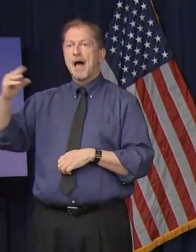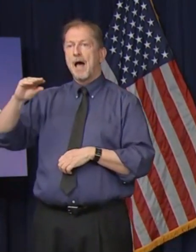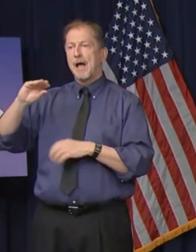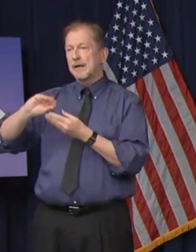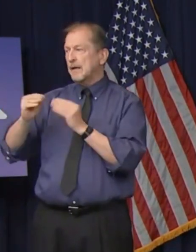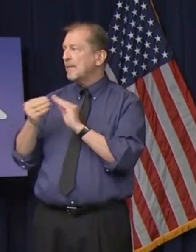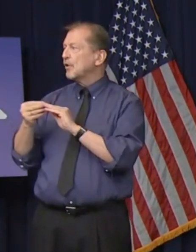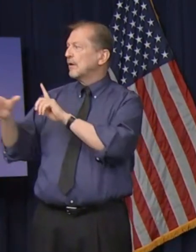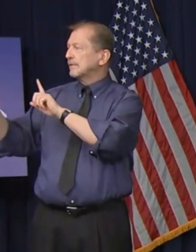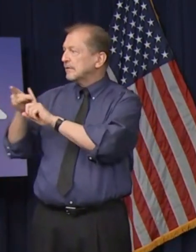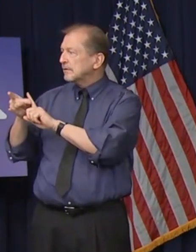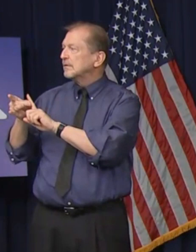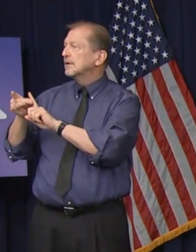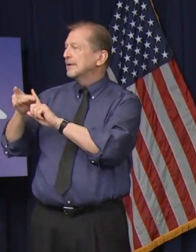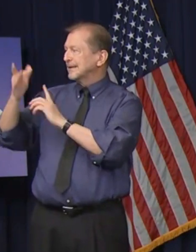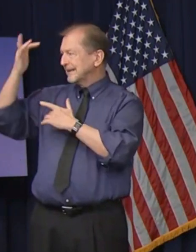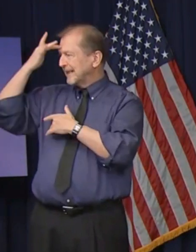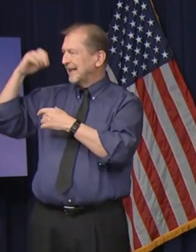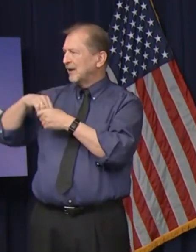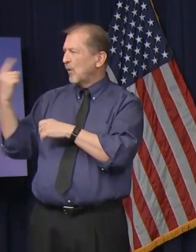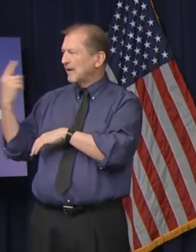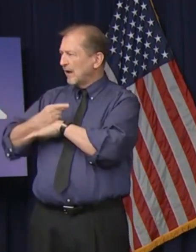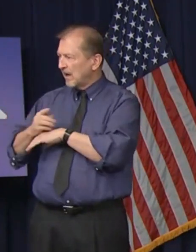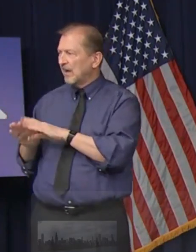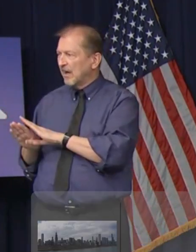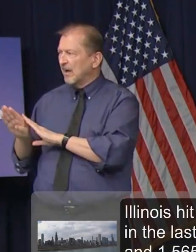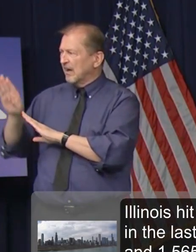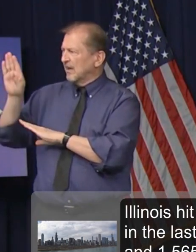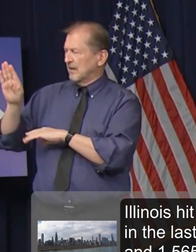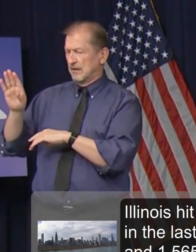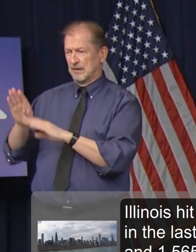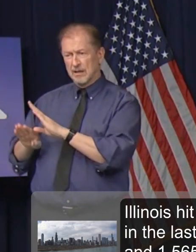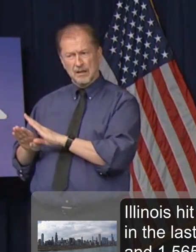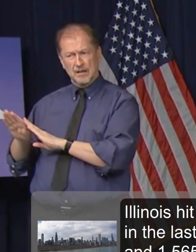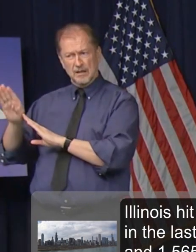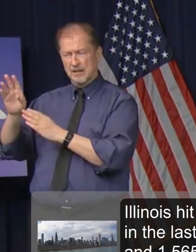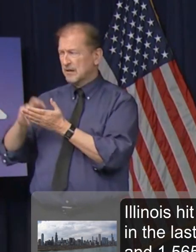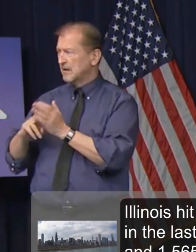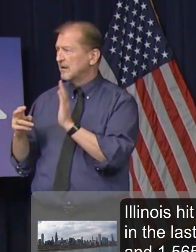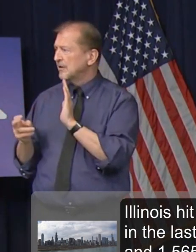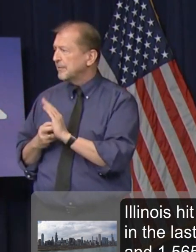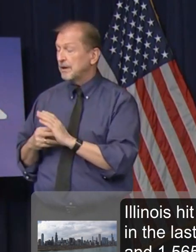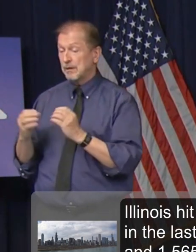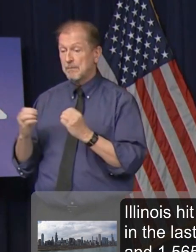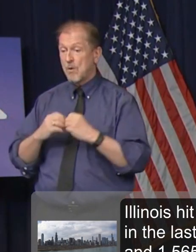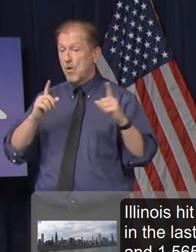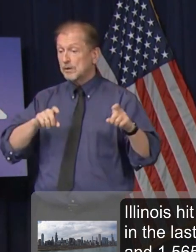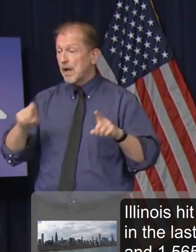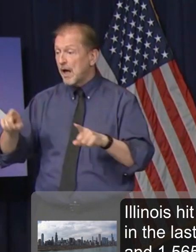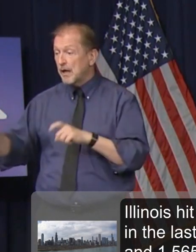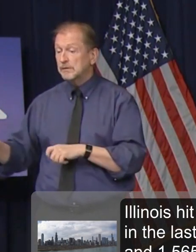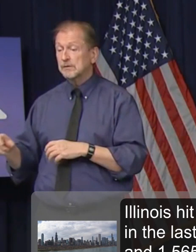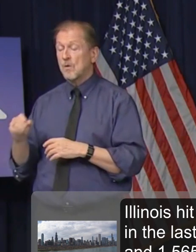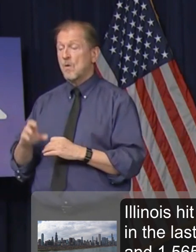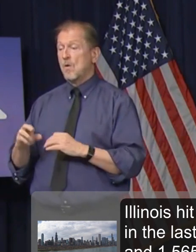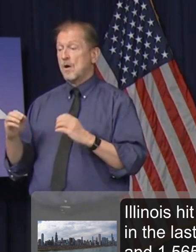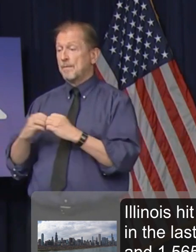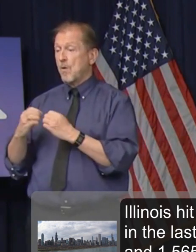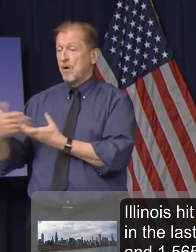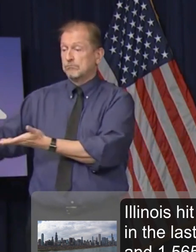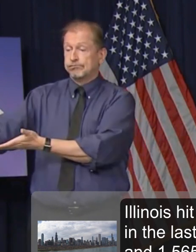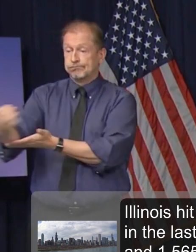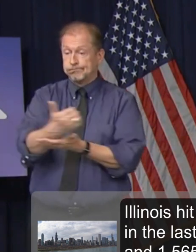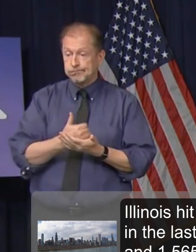results reported in one day. How do you explain the surge? Is this because more FQHCs are testing, more counties are submitting